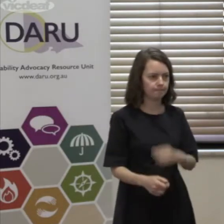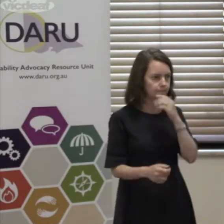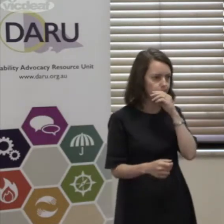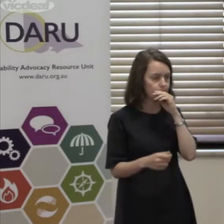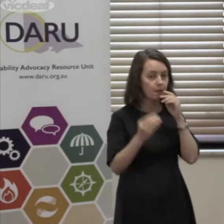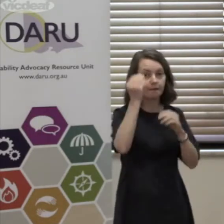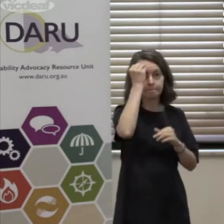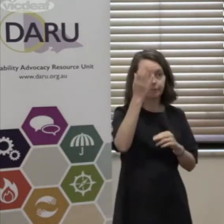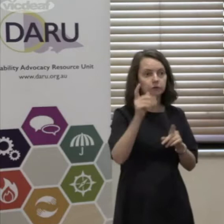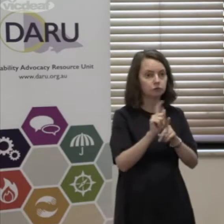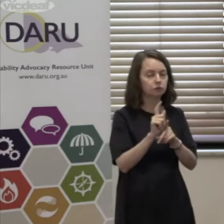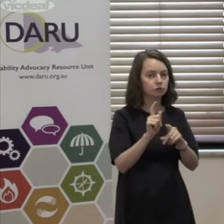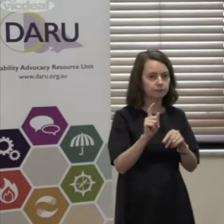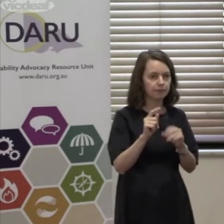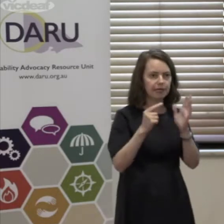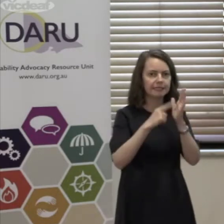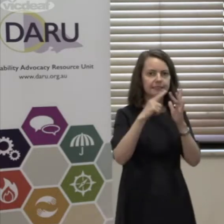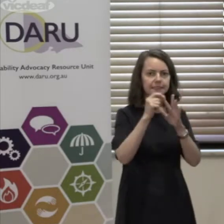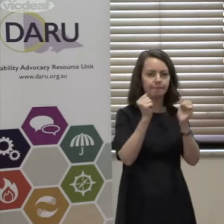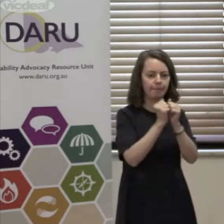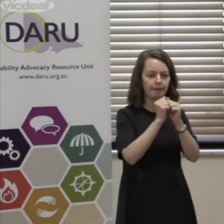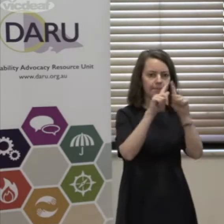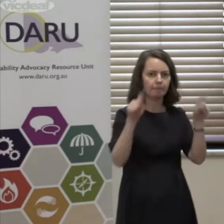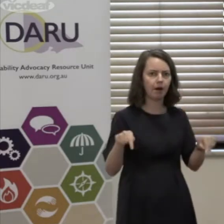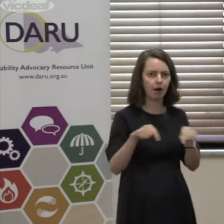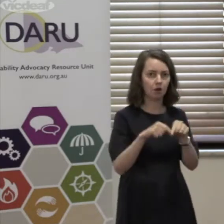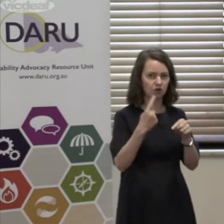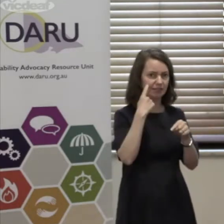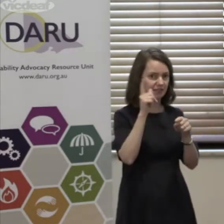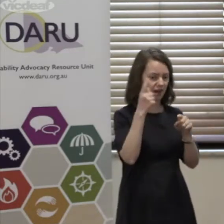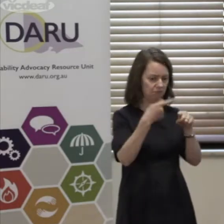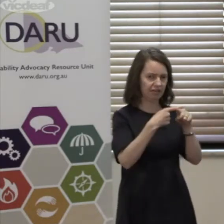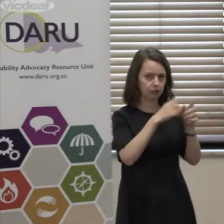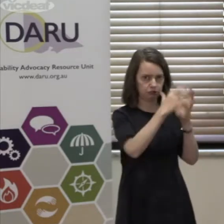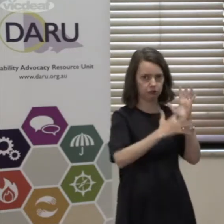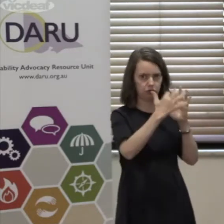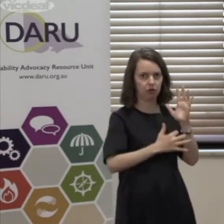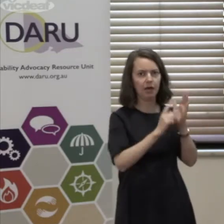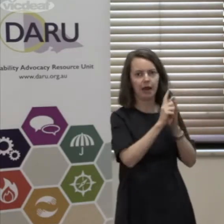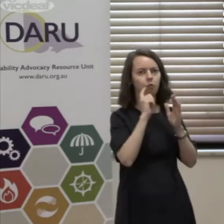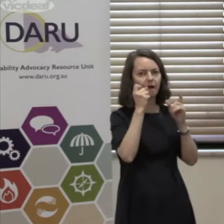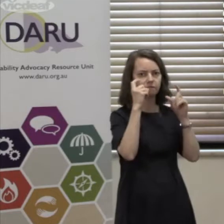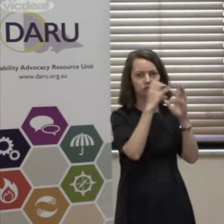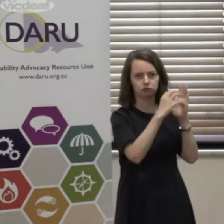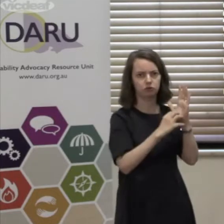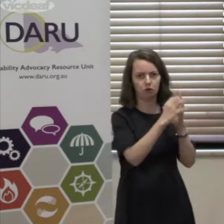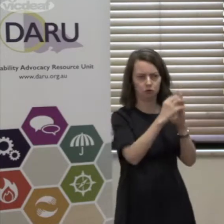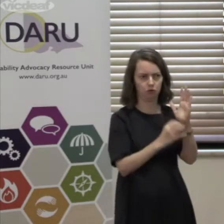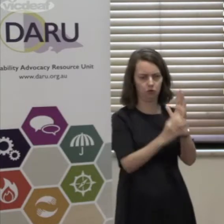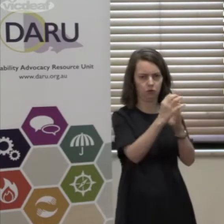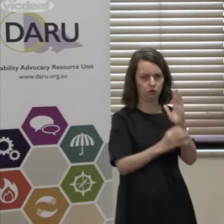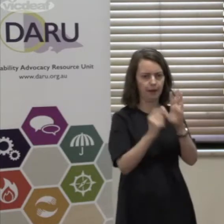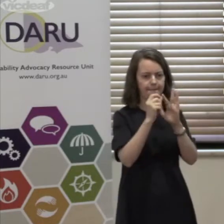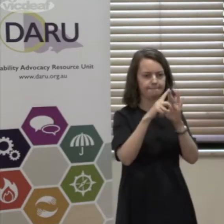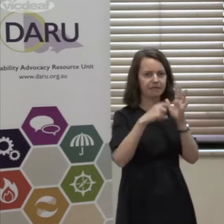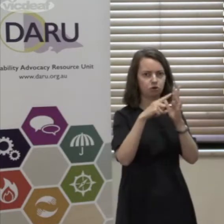And just to mention that with the tip sheet, we'll have more pictograms on it. You'll know that the disability loop, we always